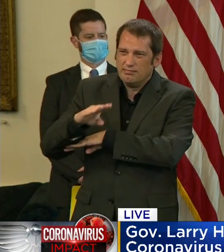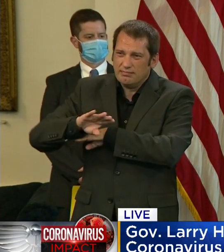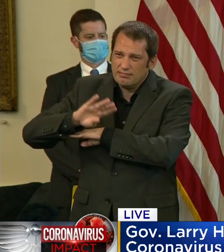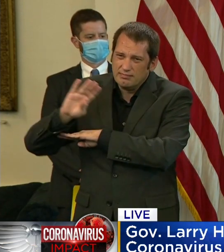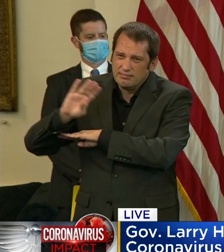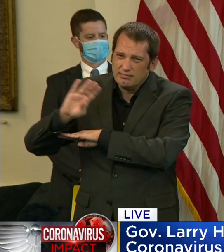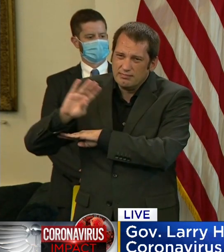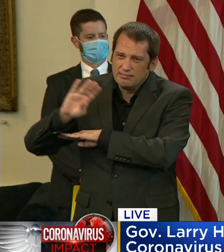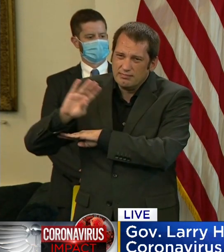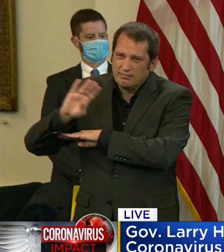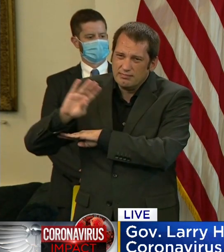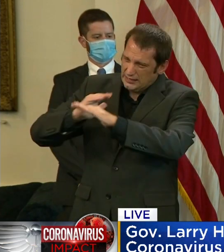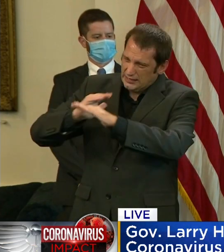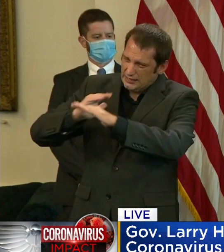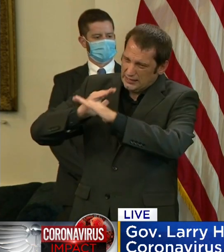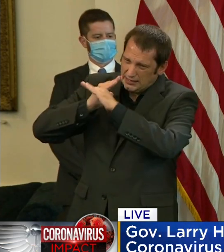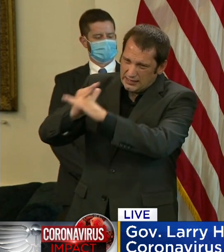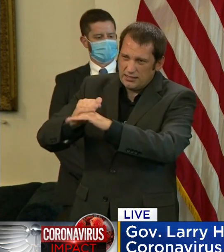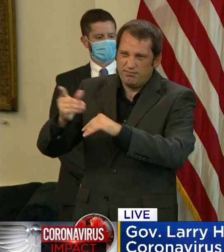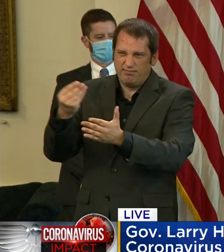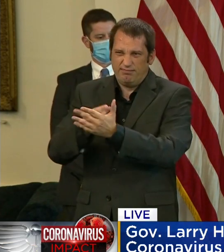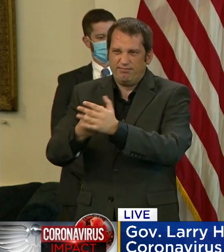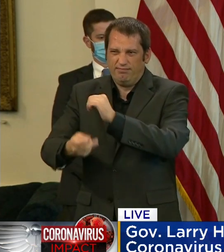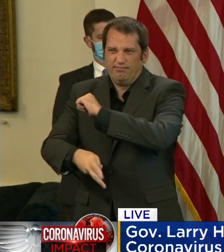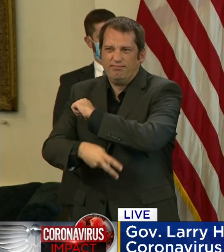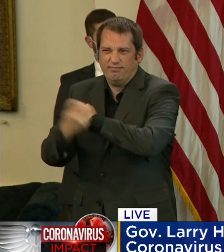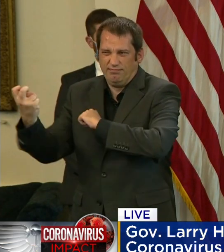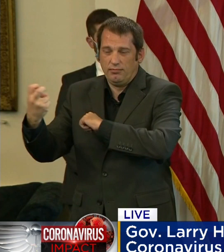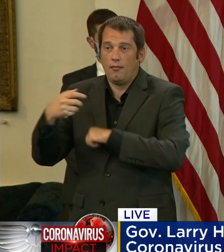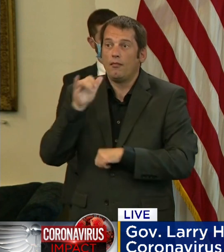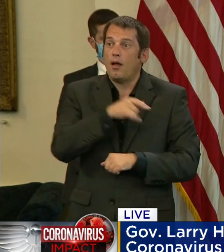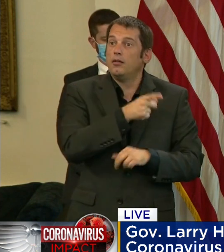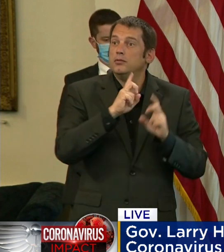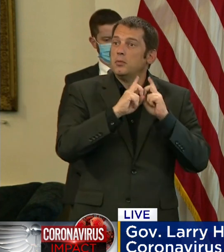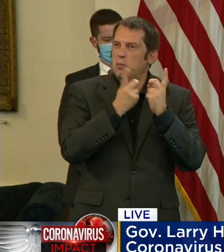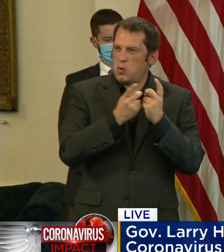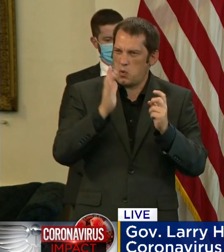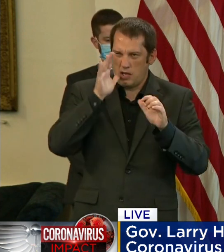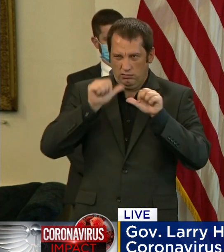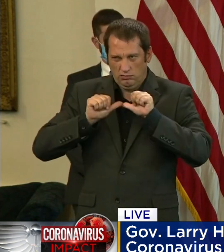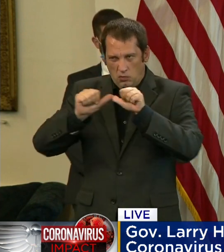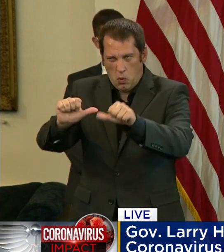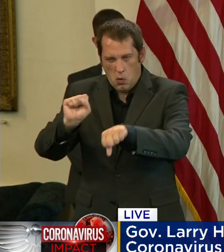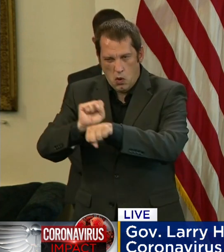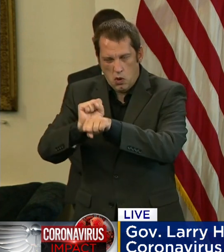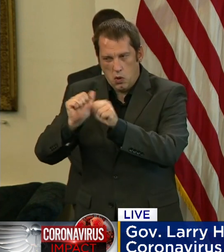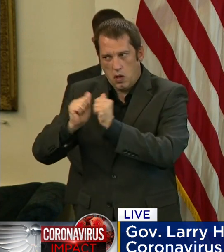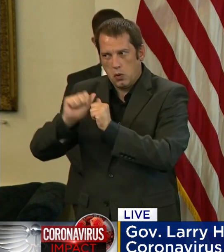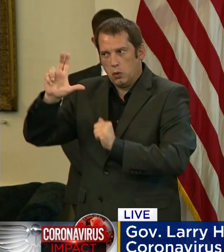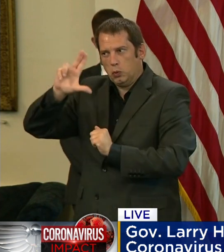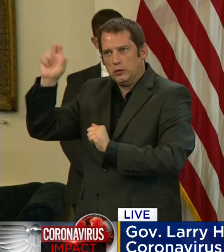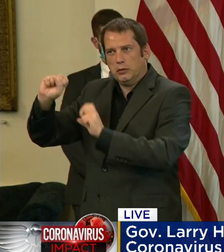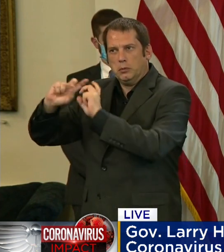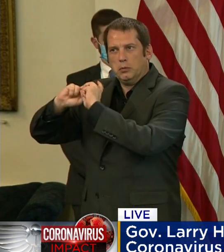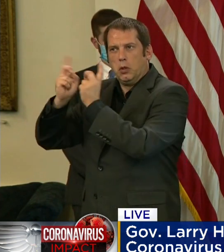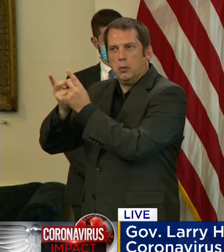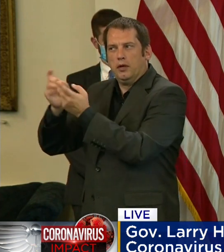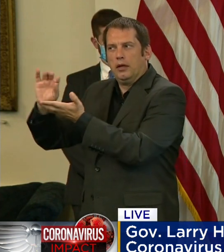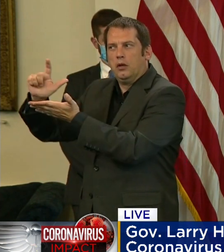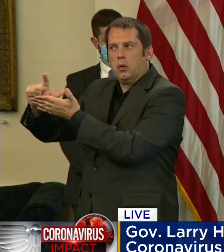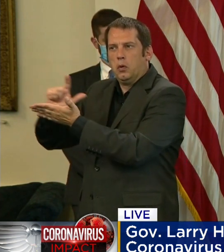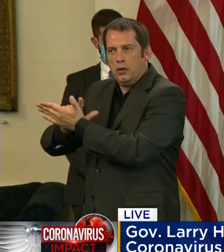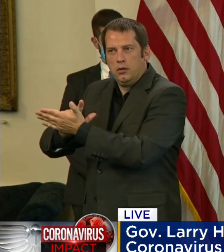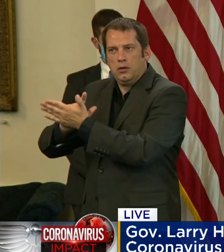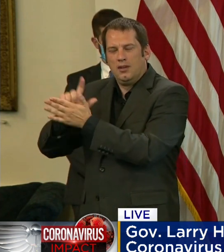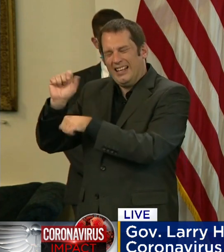to coordinate with the U.S. Attorney's Office and the U.S. Department of Labor's Office of the Inspector General to investigate and prosecute the